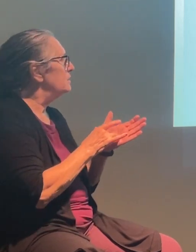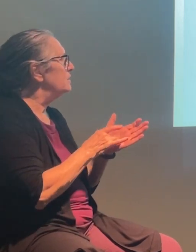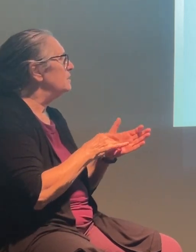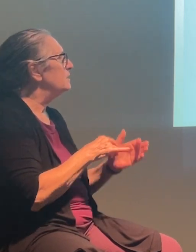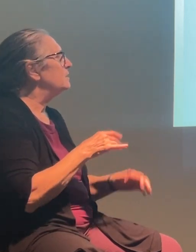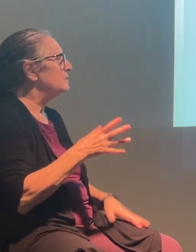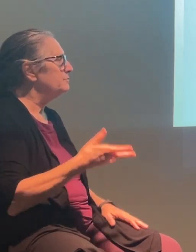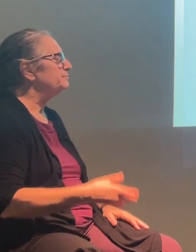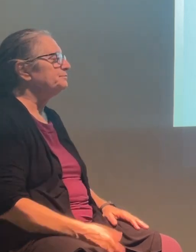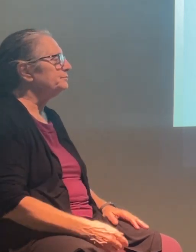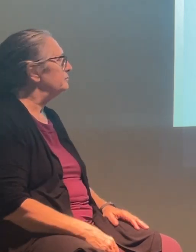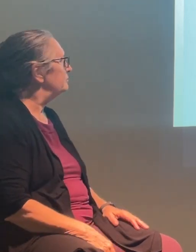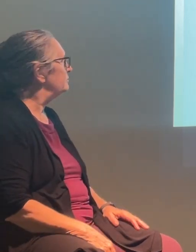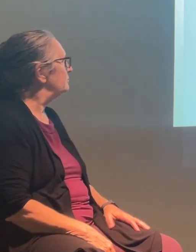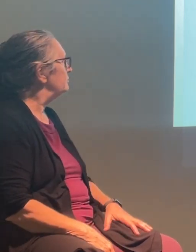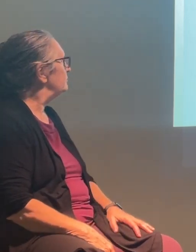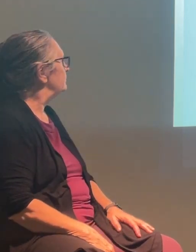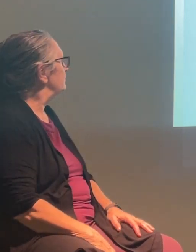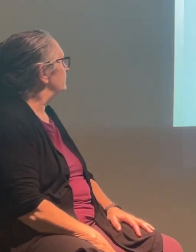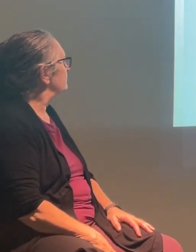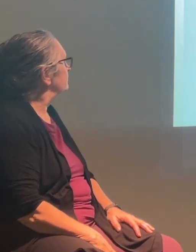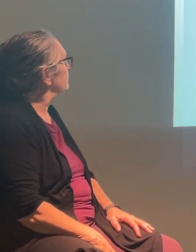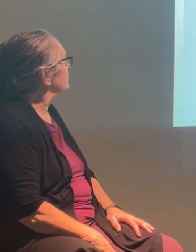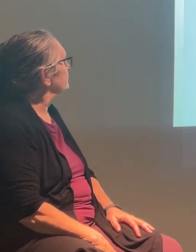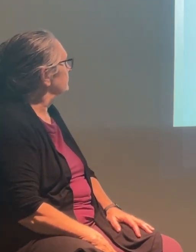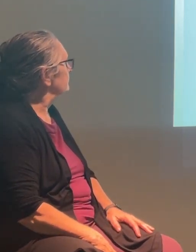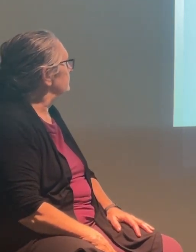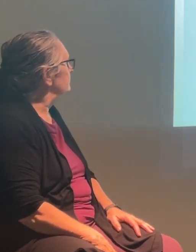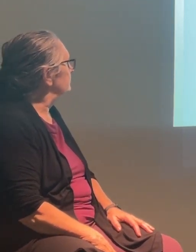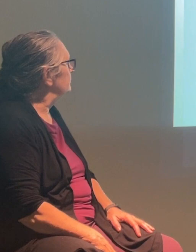blah, blah. So you have them around.